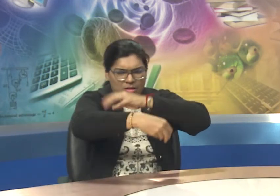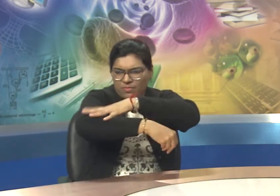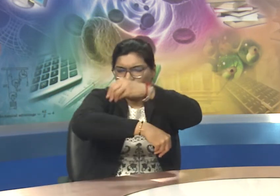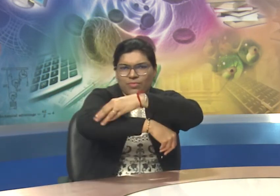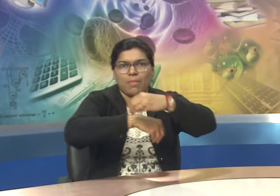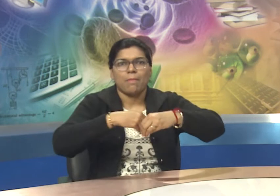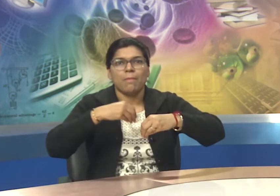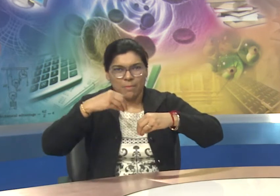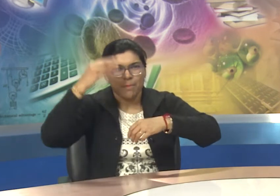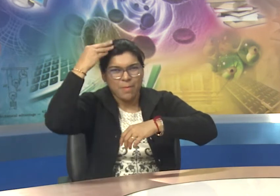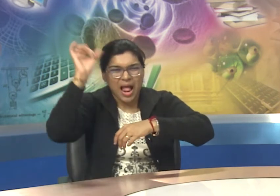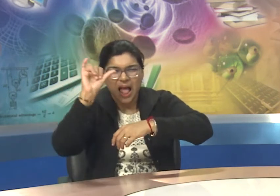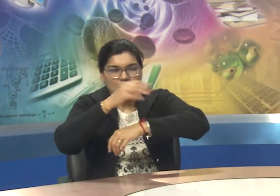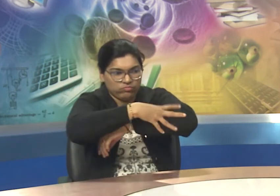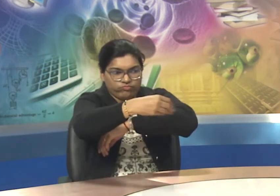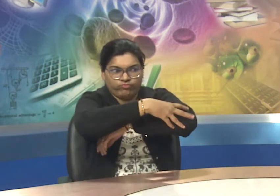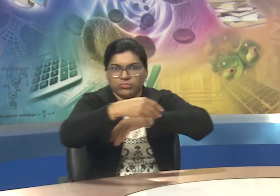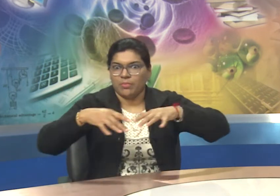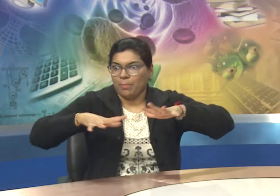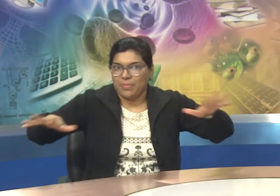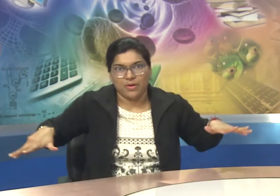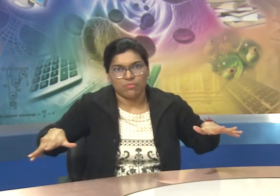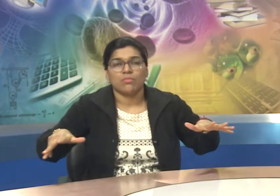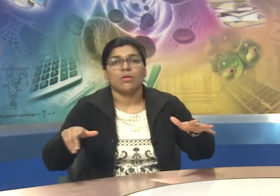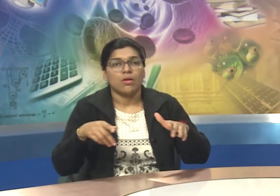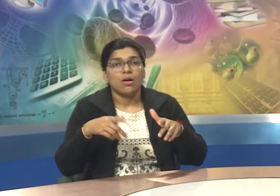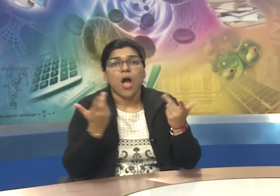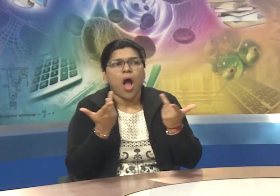which are covered with hair,